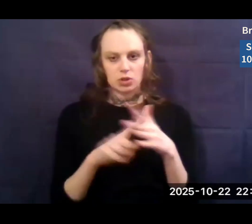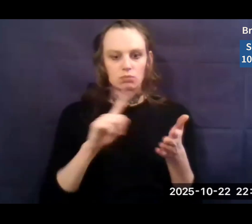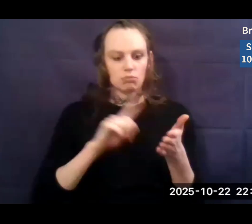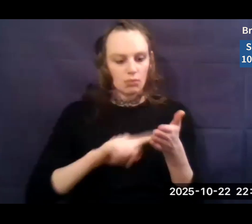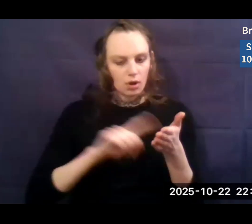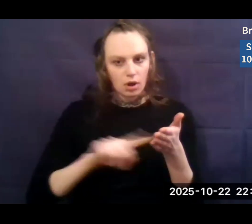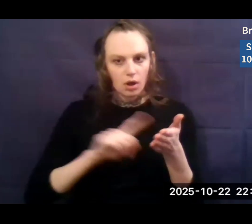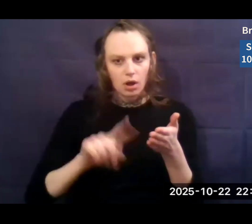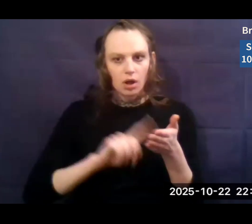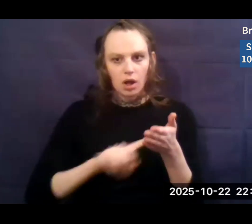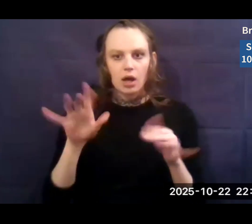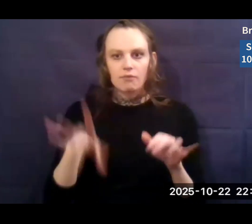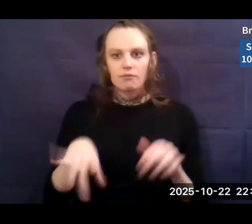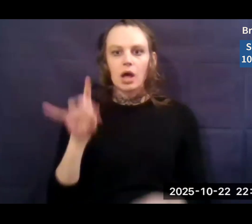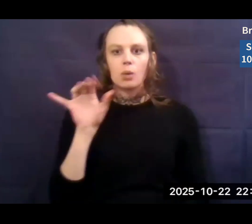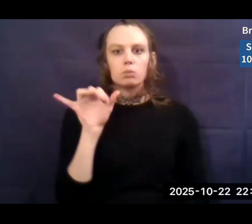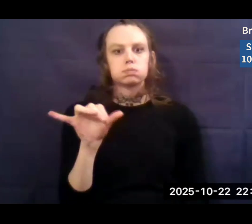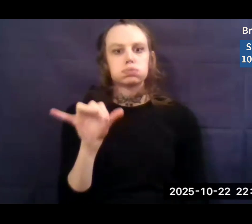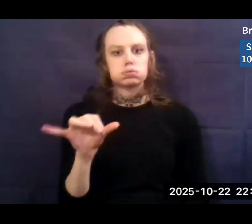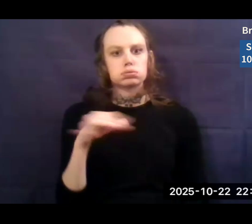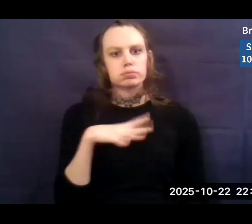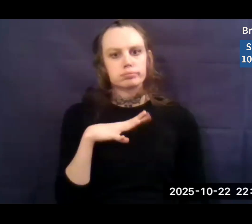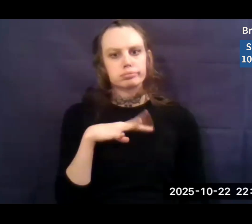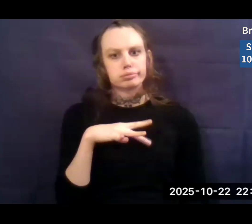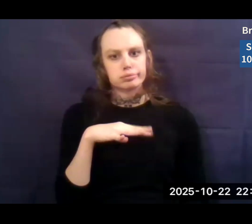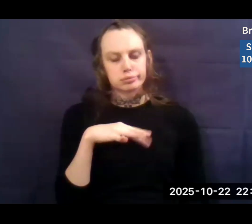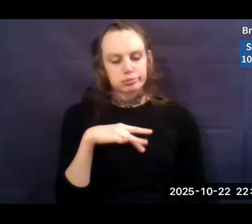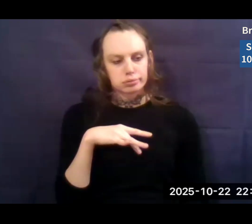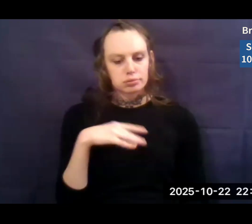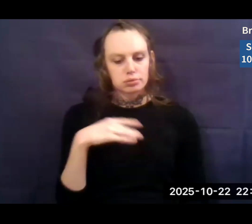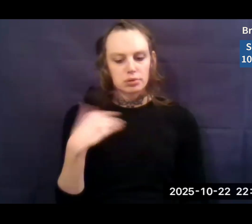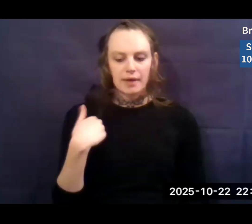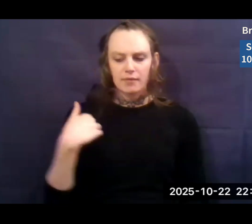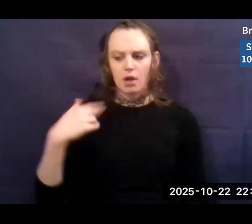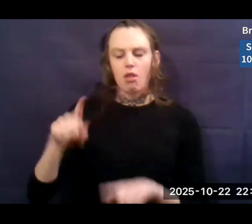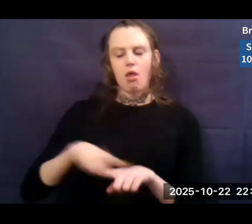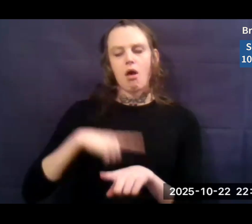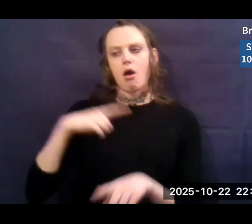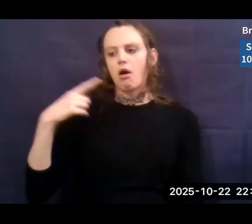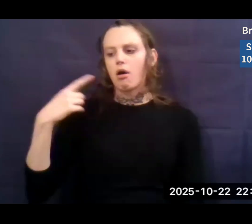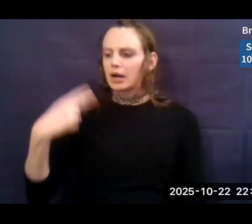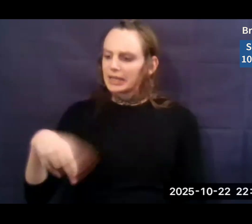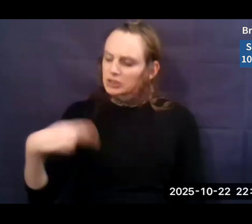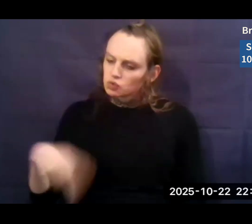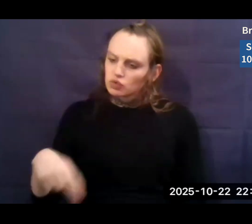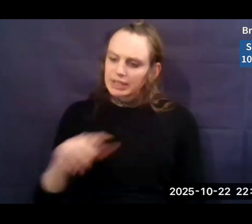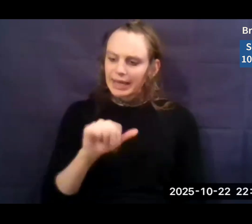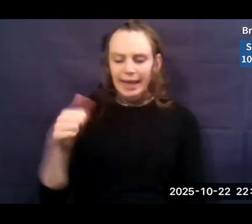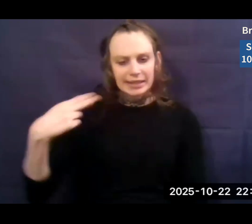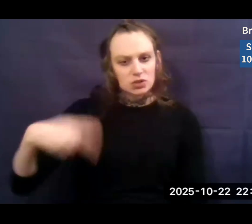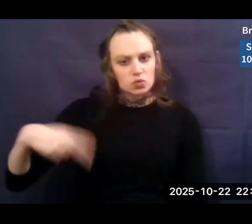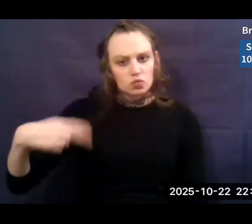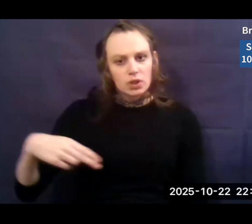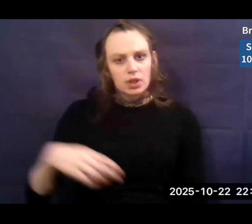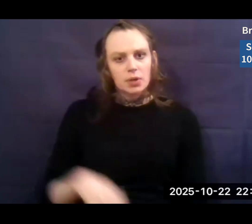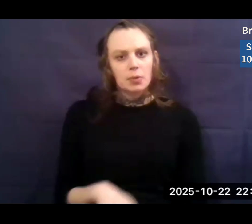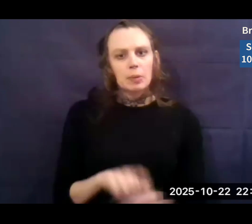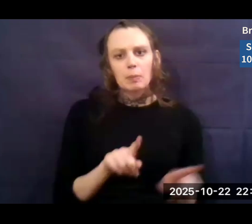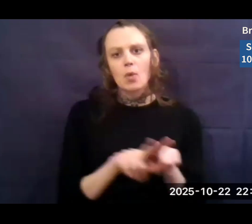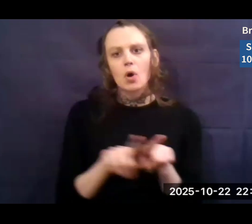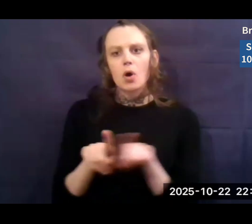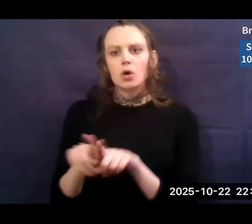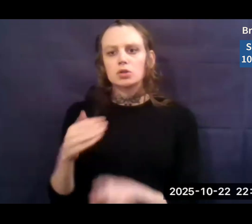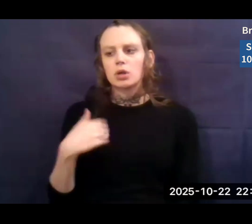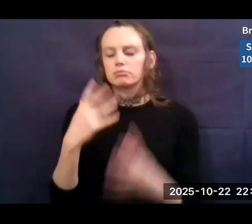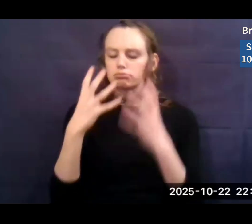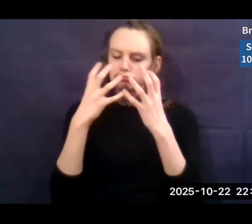just found out how cool they are. There's a rich history, AA history, but also there's a really rich